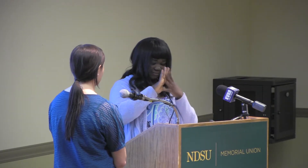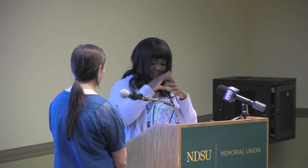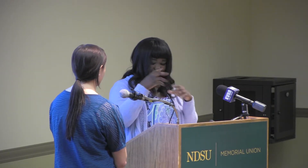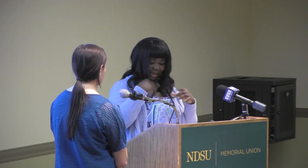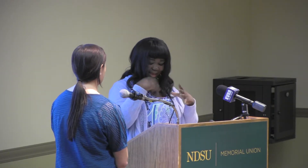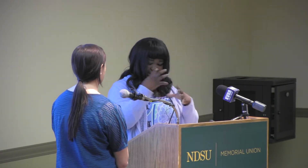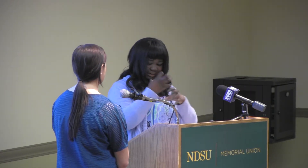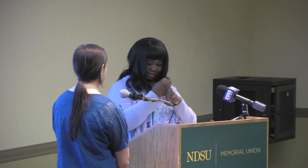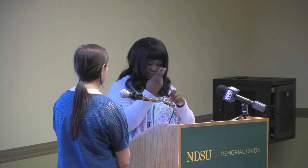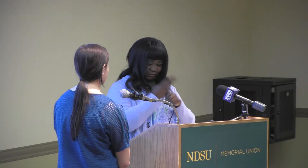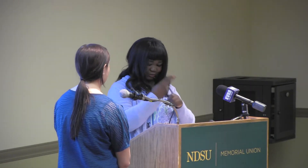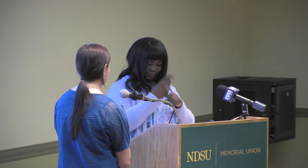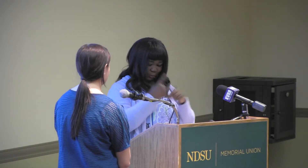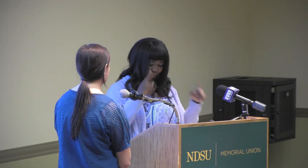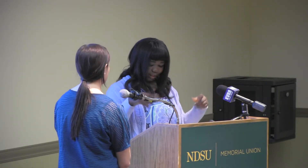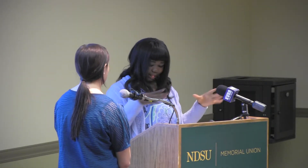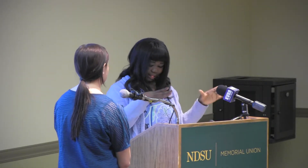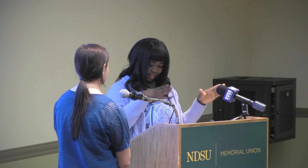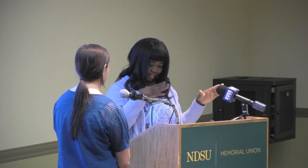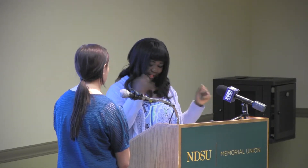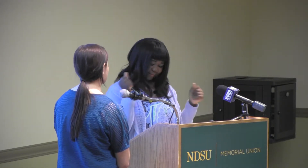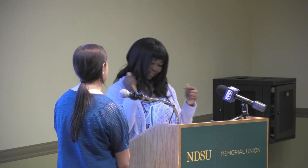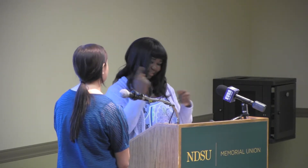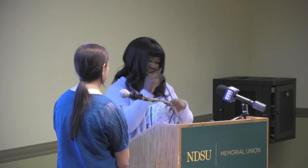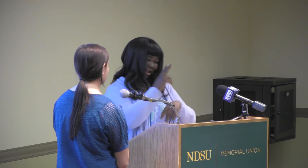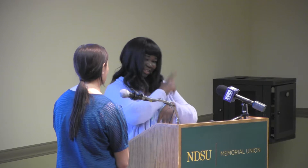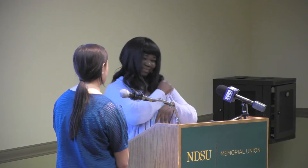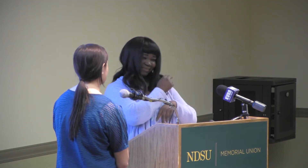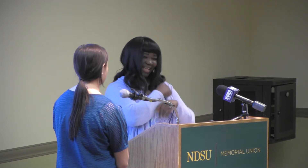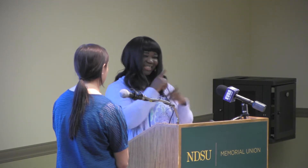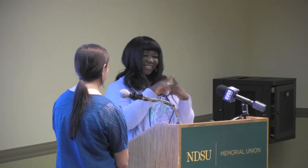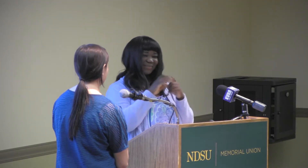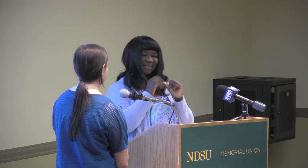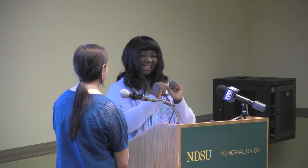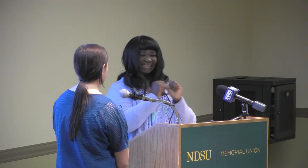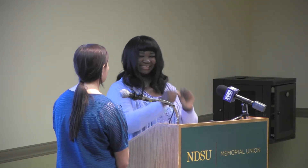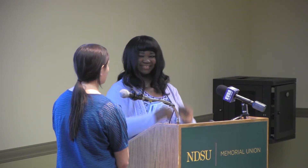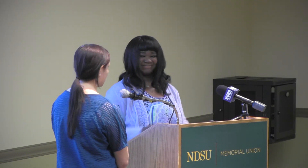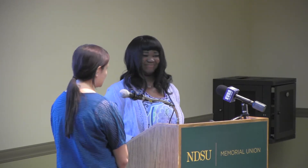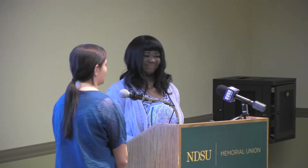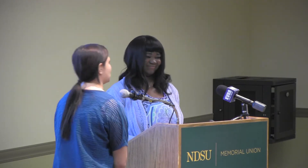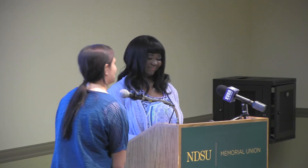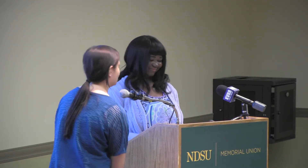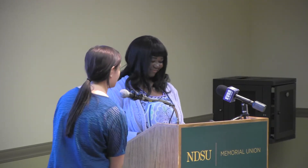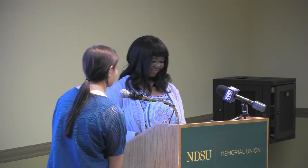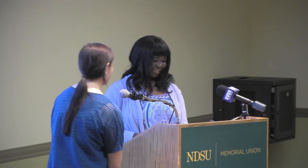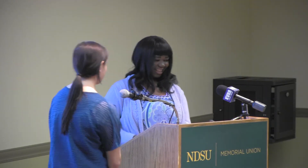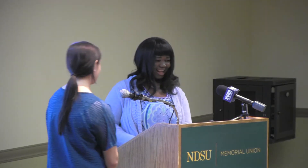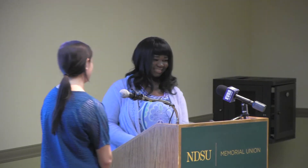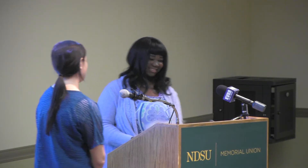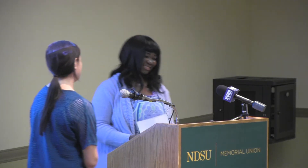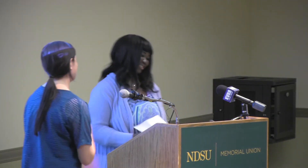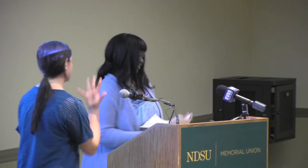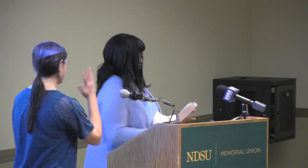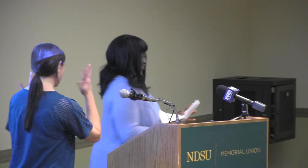but I remember waking up dizzy, confused, and using a wheelchair to leave the hospital. Good. To be continued.